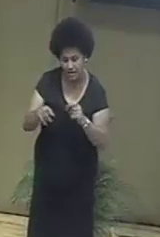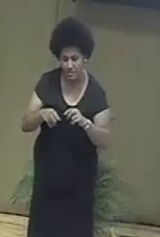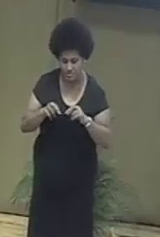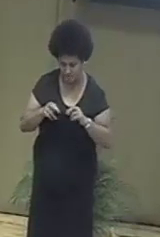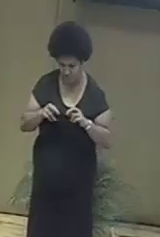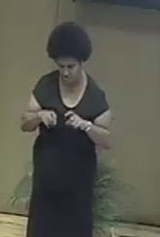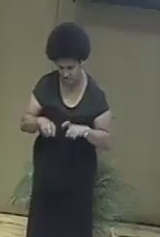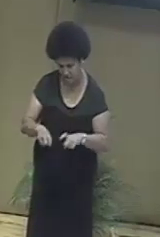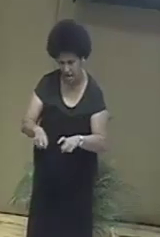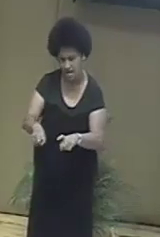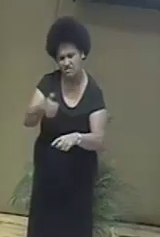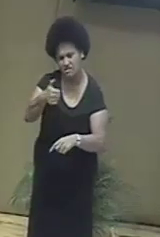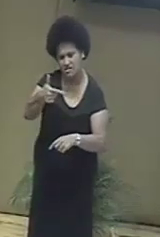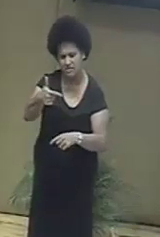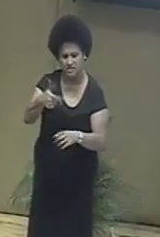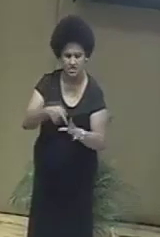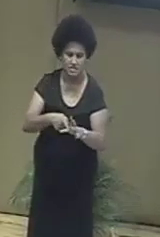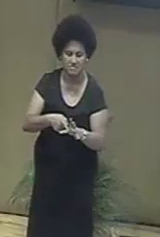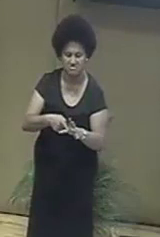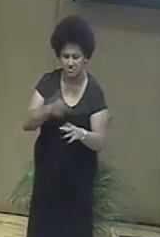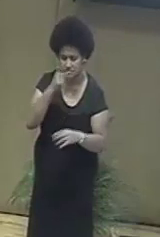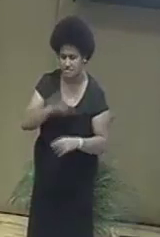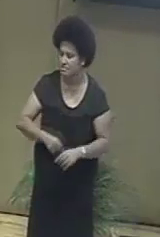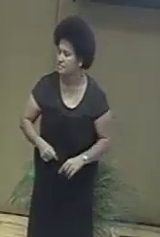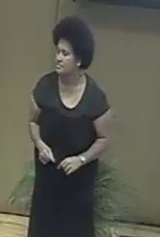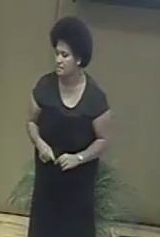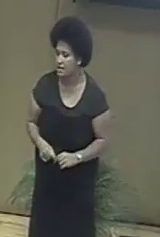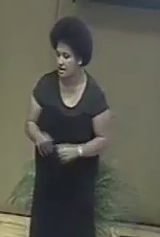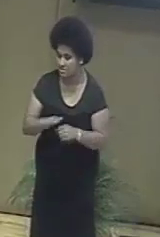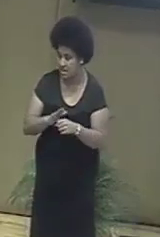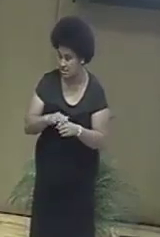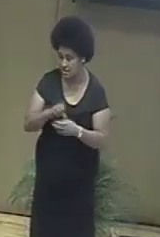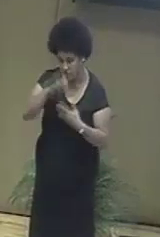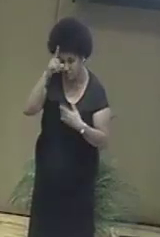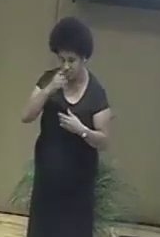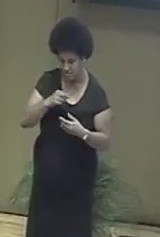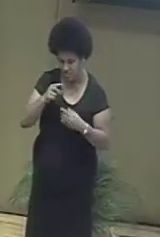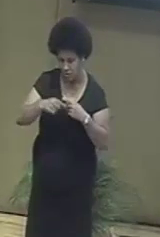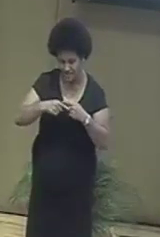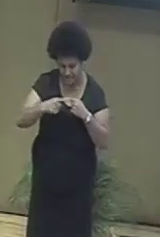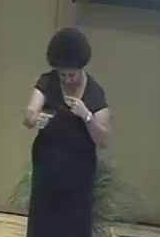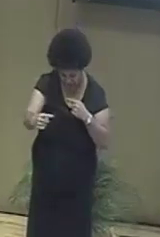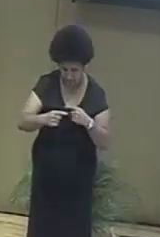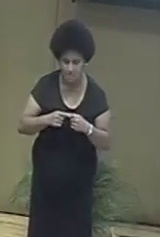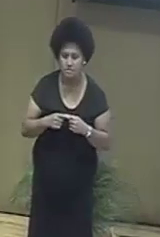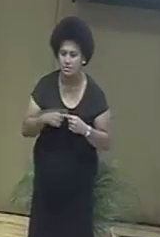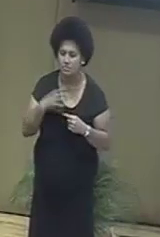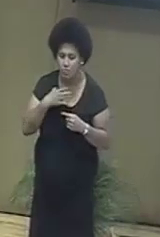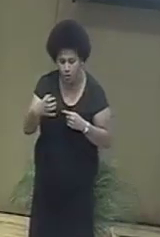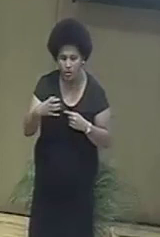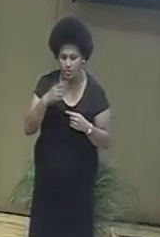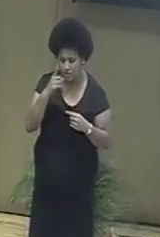general, it will last 4, 5, 6, 7 years quite happily. And that makes education more sustainable,